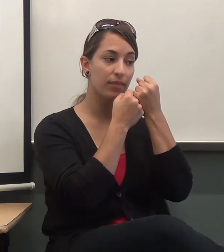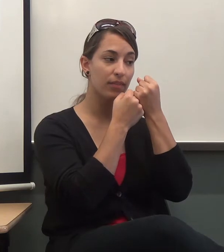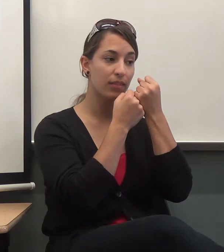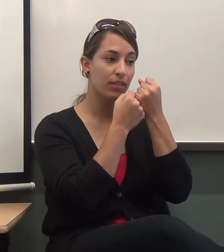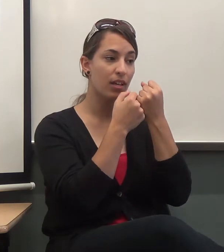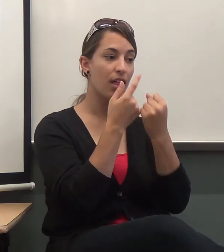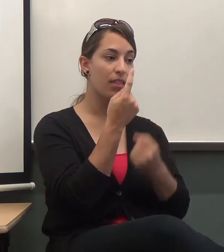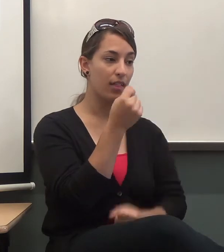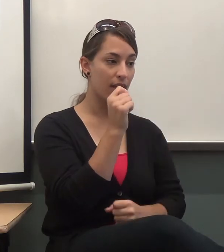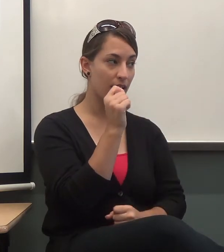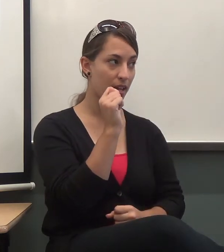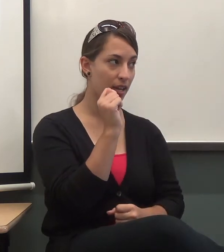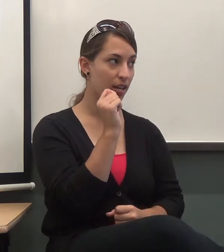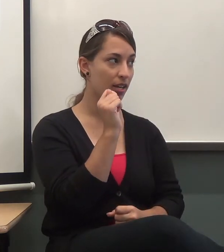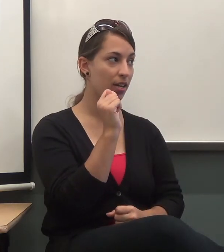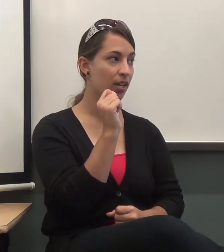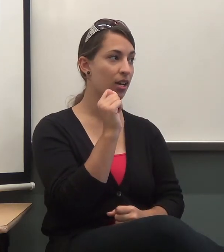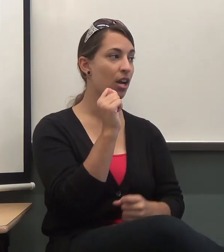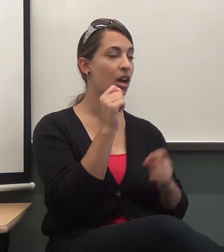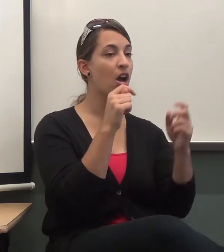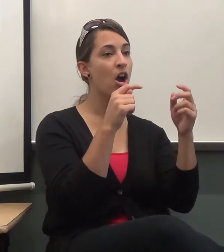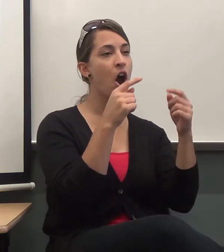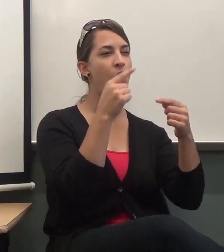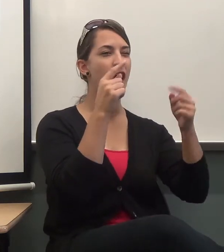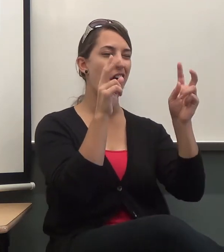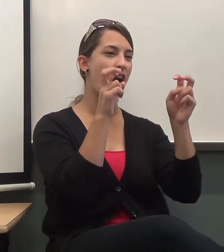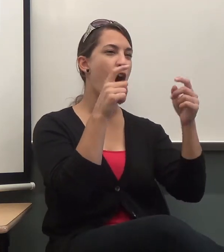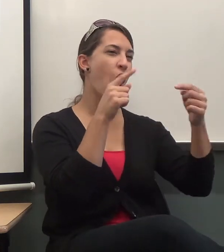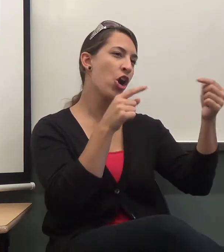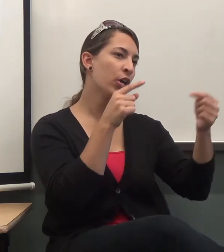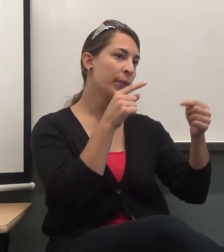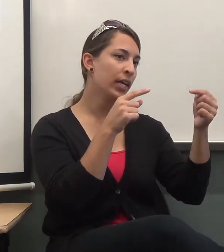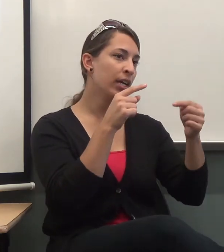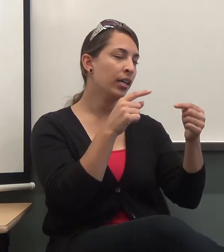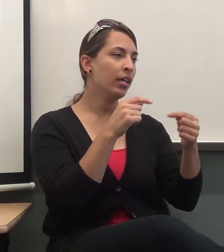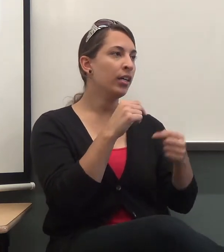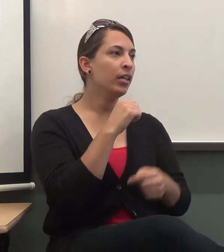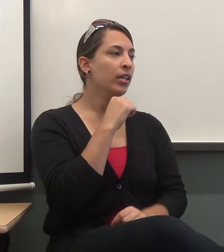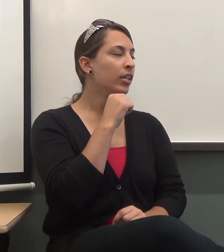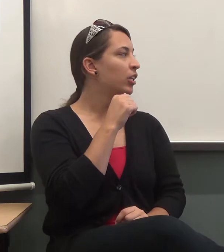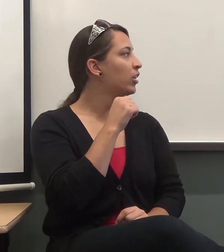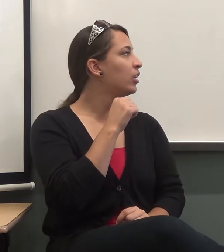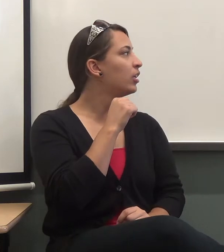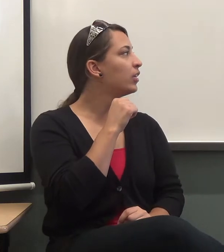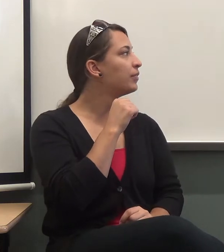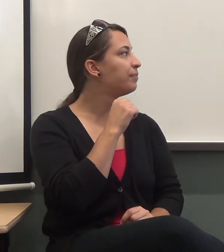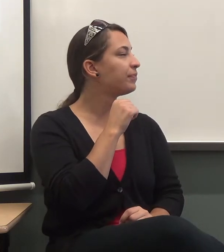the argument, right? Not necessarily the sentence itself or statement